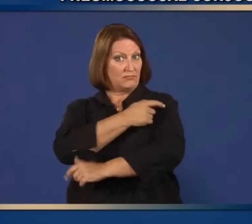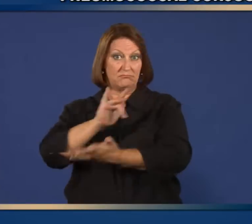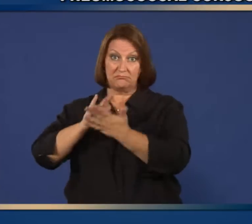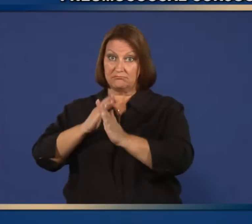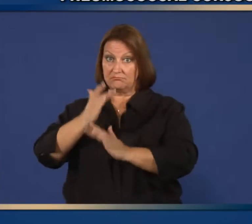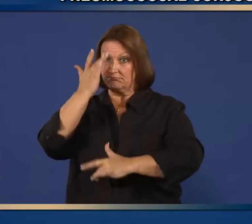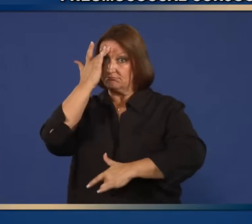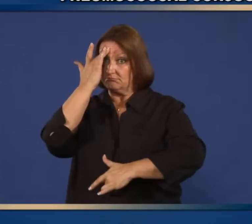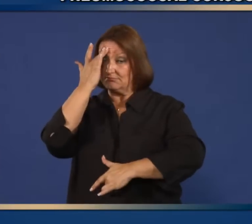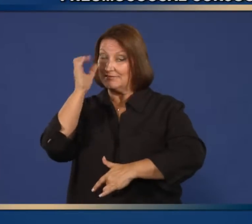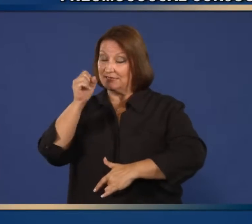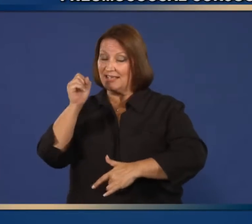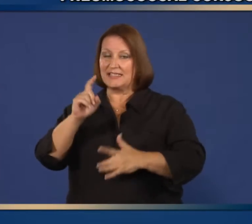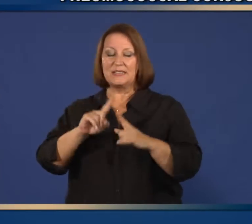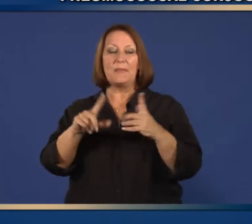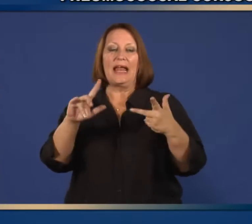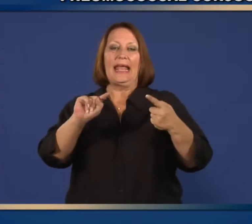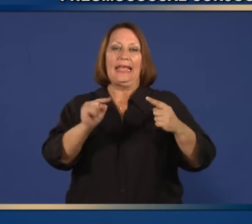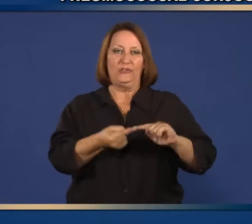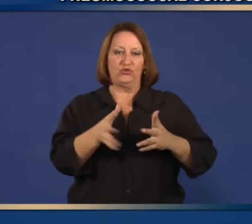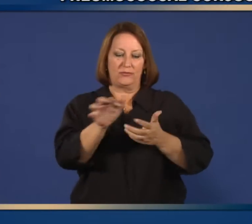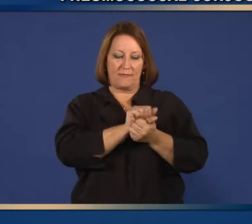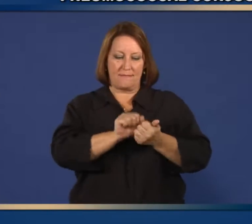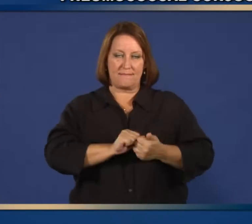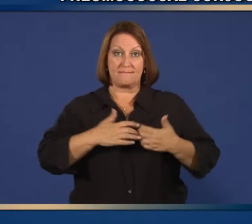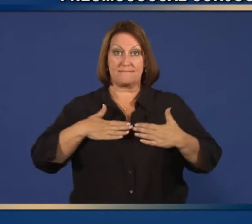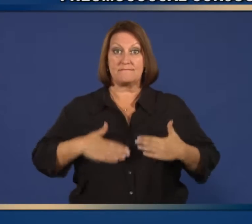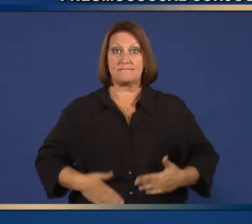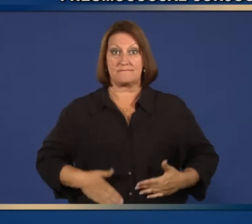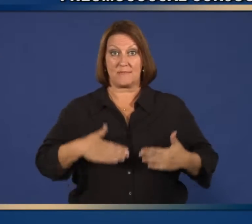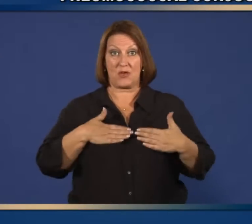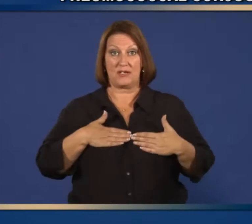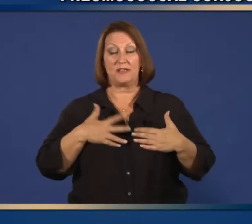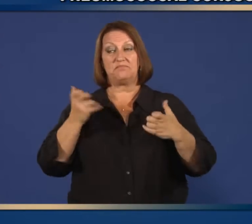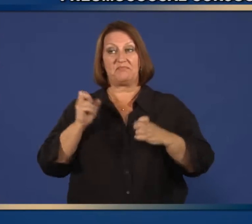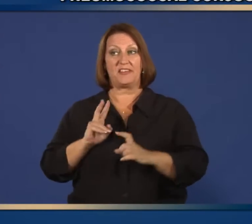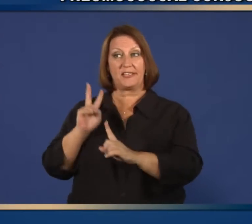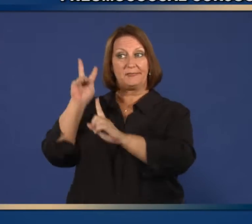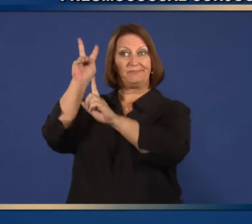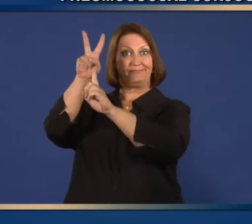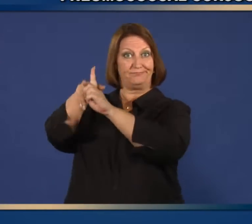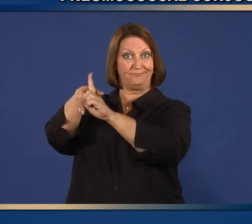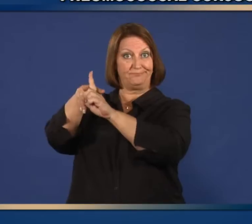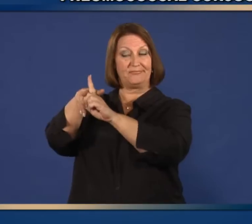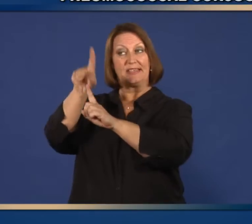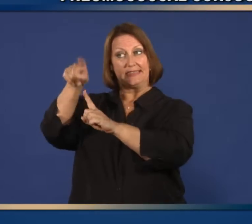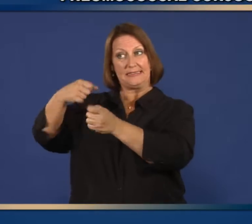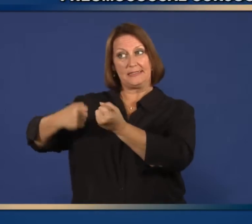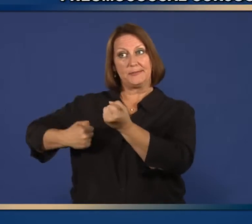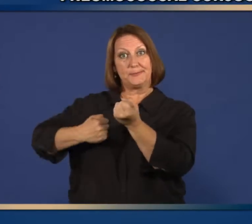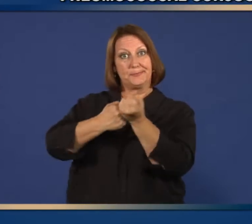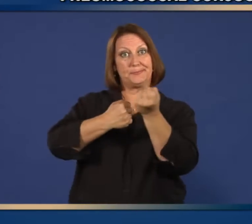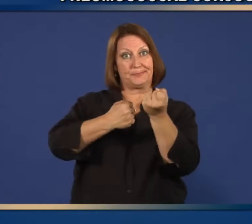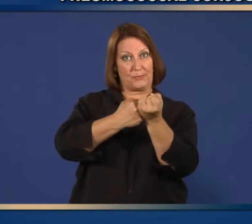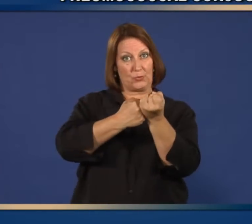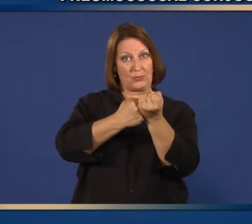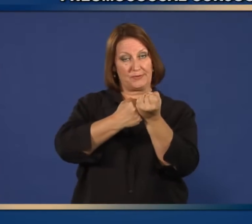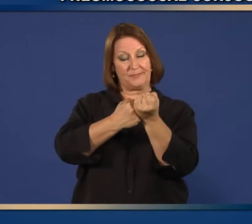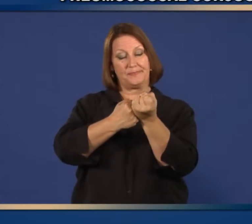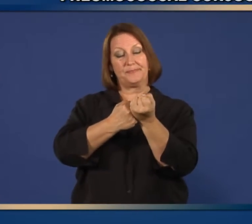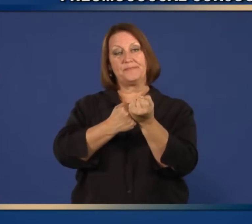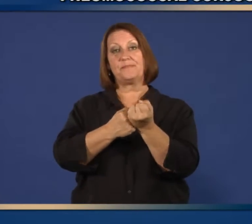Persons who believe they may have been injured by a vaccine may file a claim with the